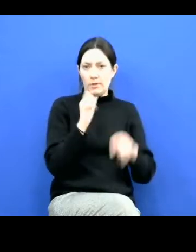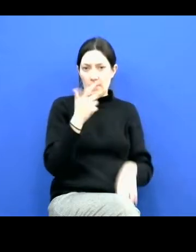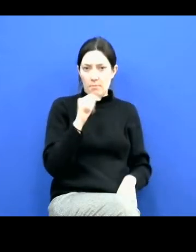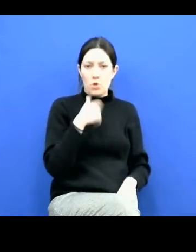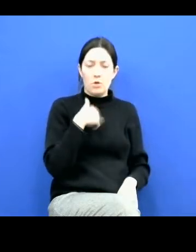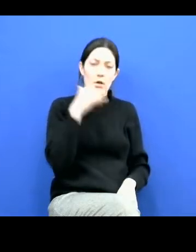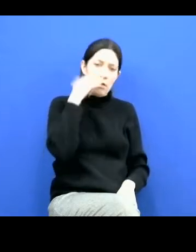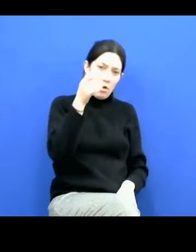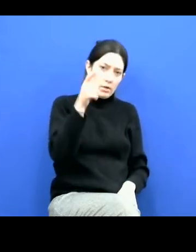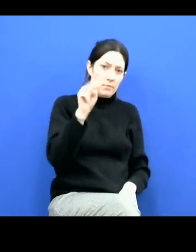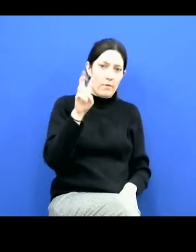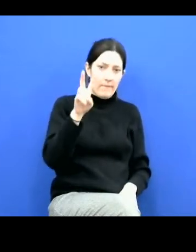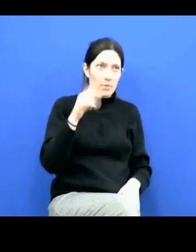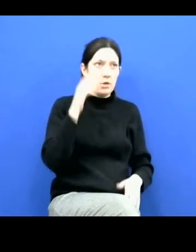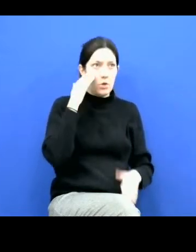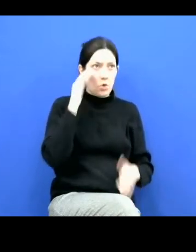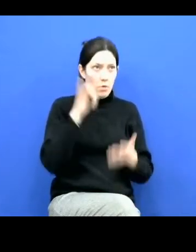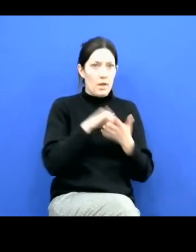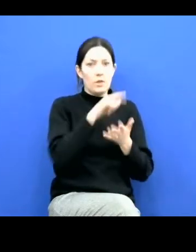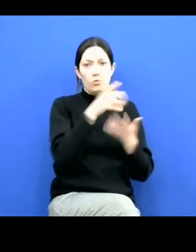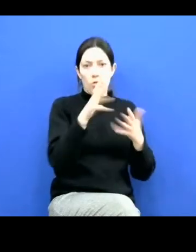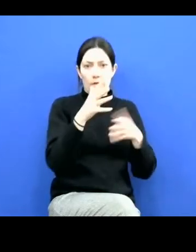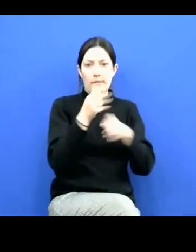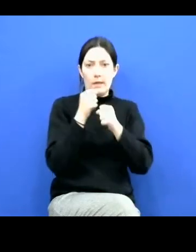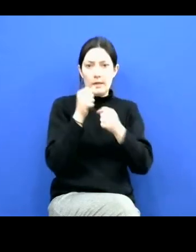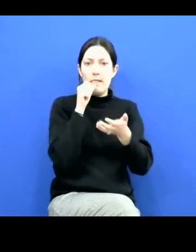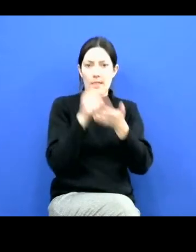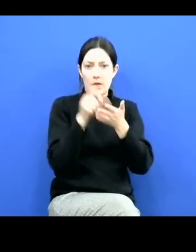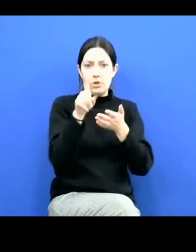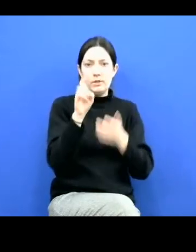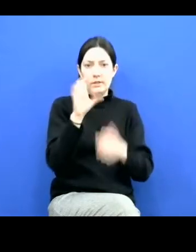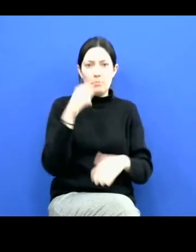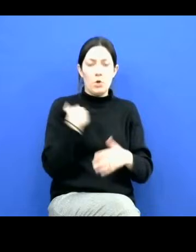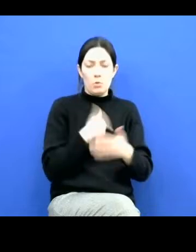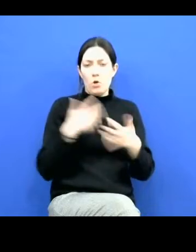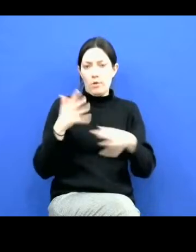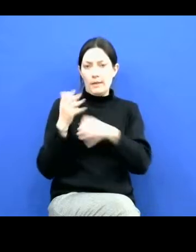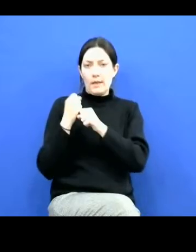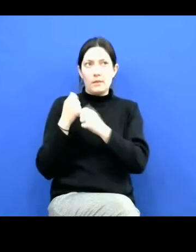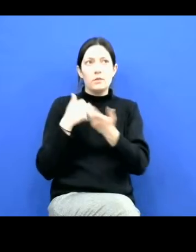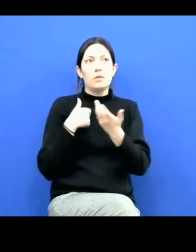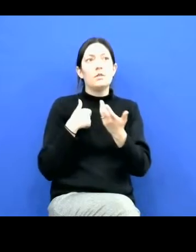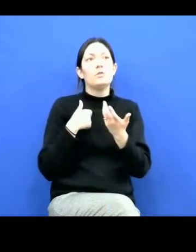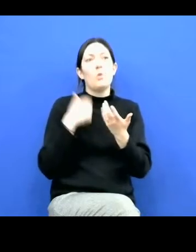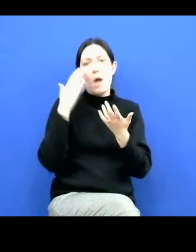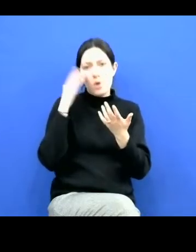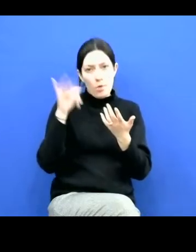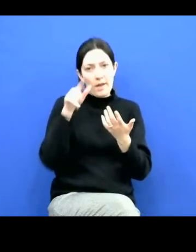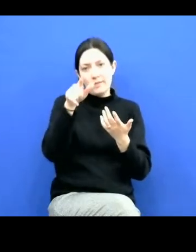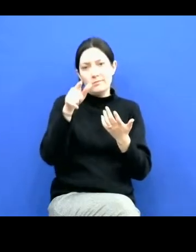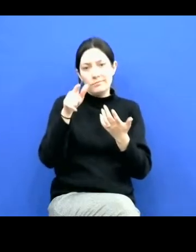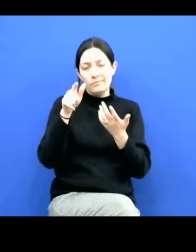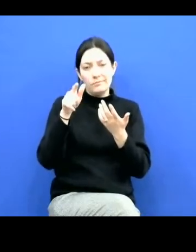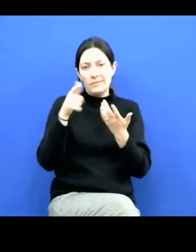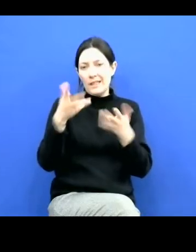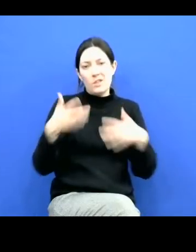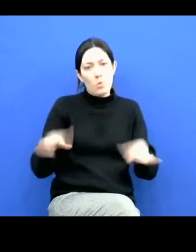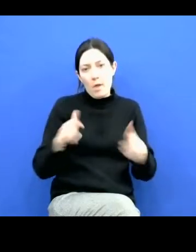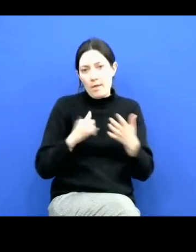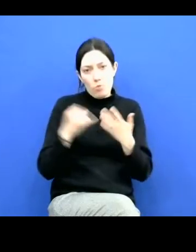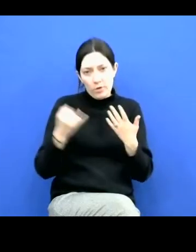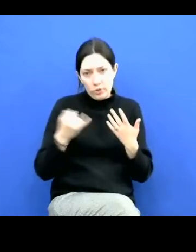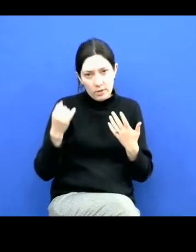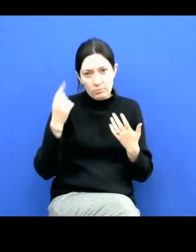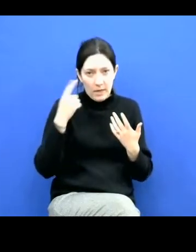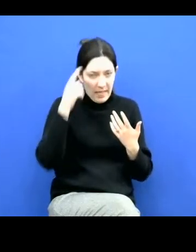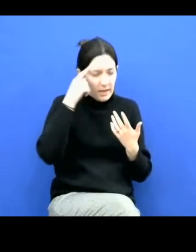him in November. I know you received a letter from him in December, which we didn't get. I know he doesn't want the project, but as I think you explained very